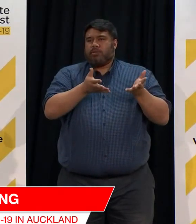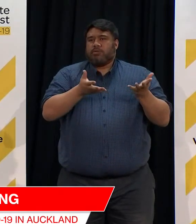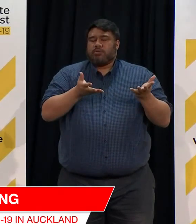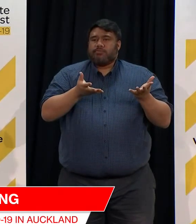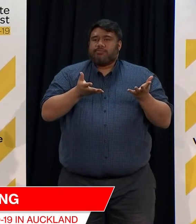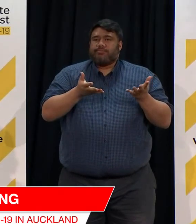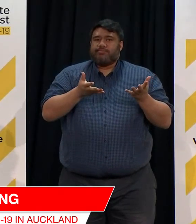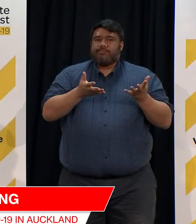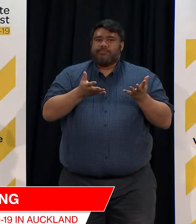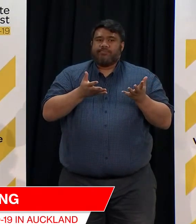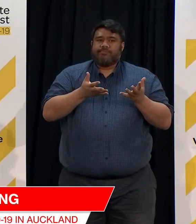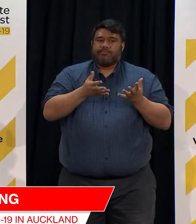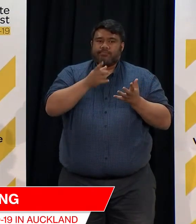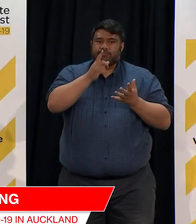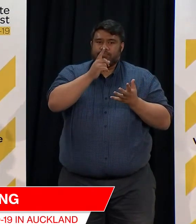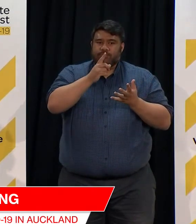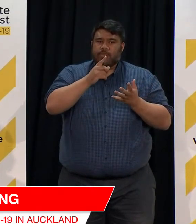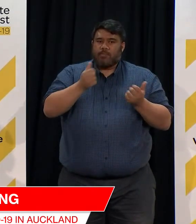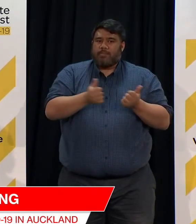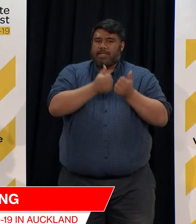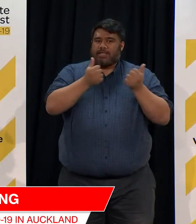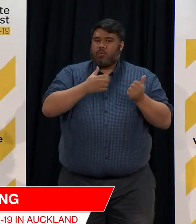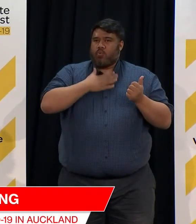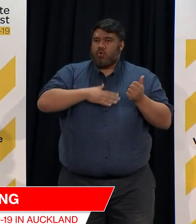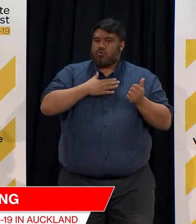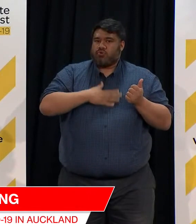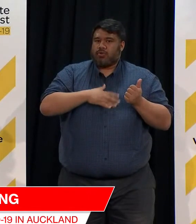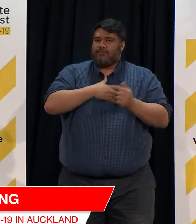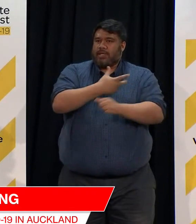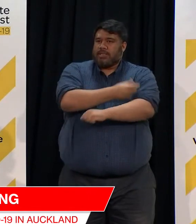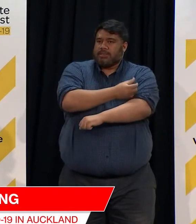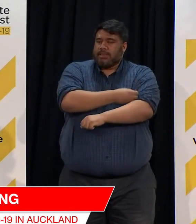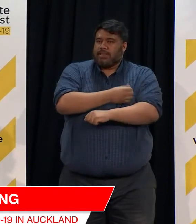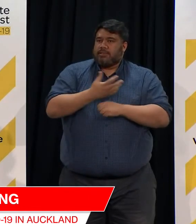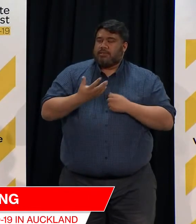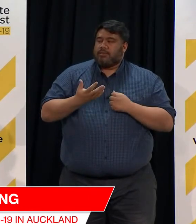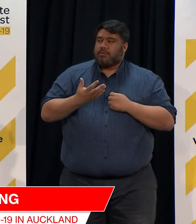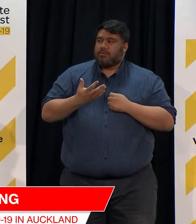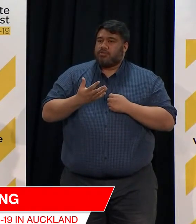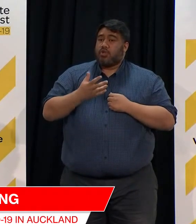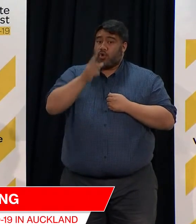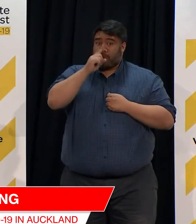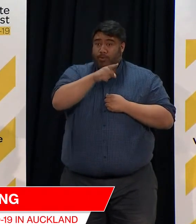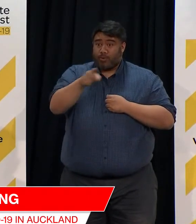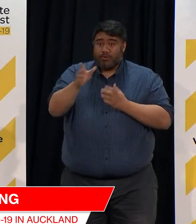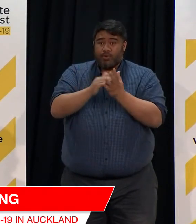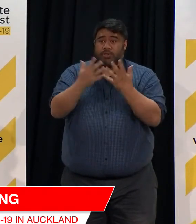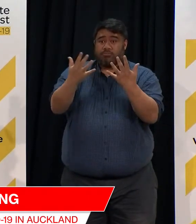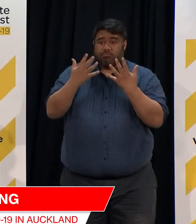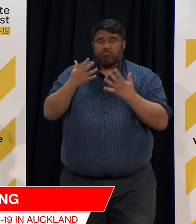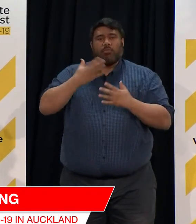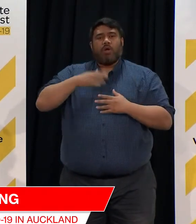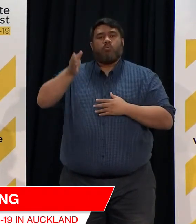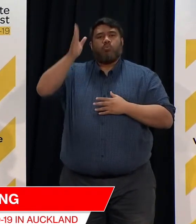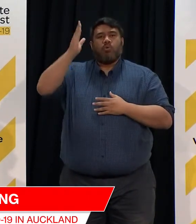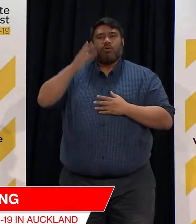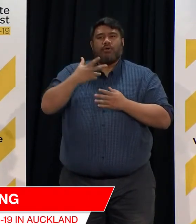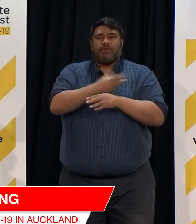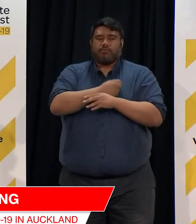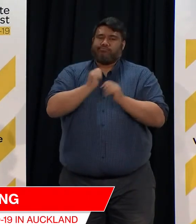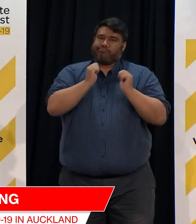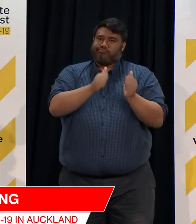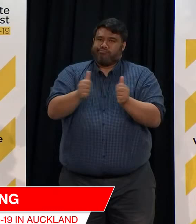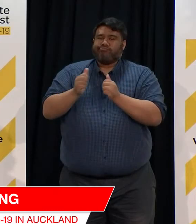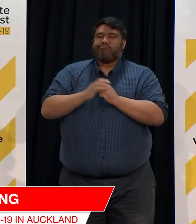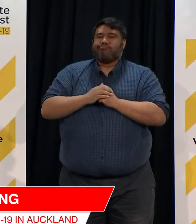very encouraging. So that's why I started with that message to New Zealanders, come forward and book in. I know that there's been some questions about supply. The Prime